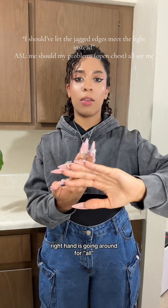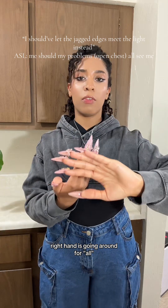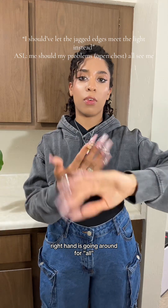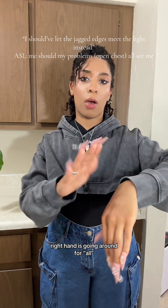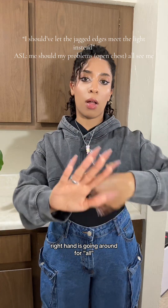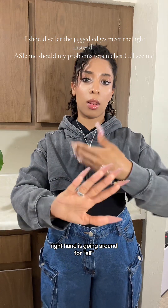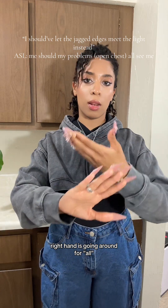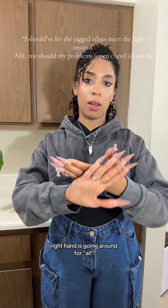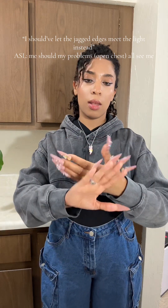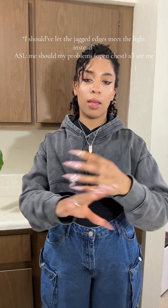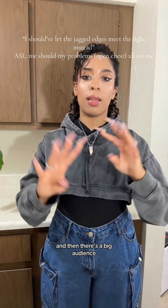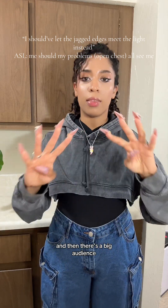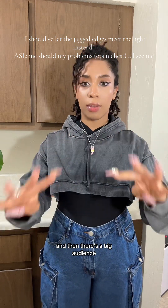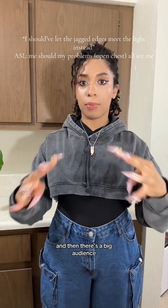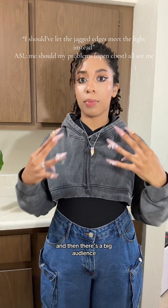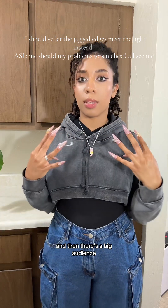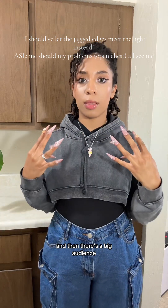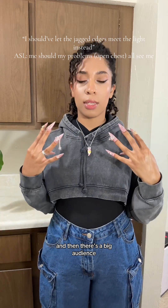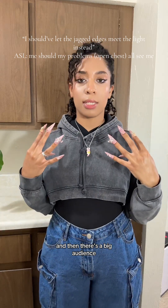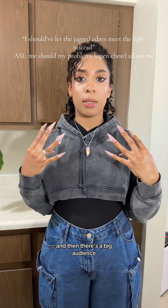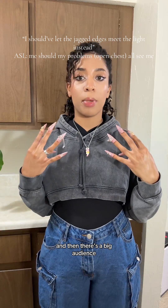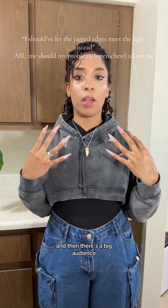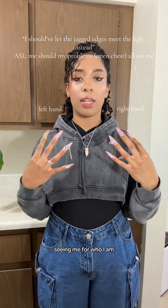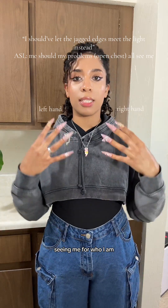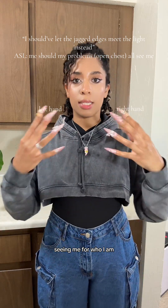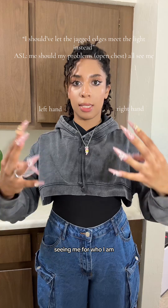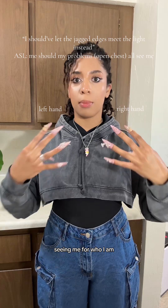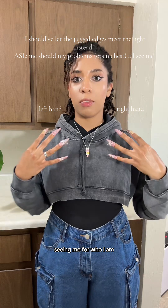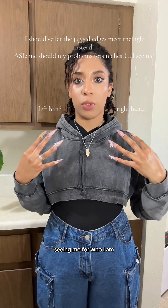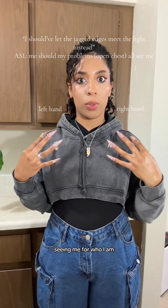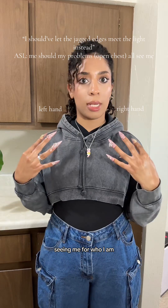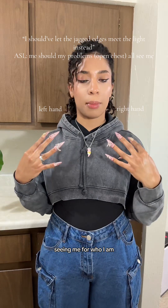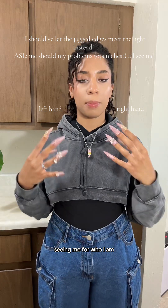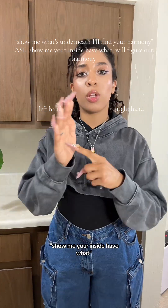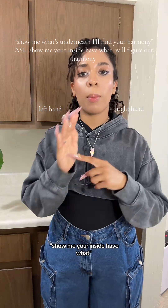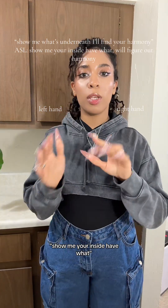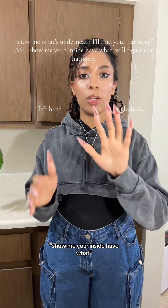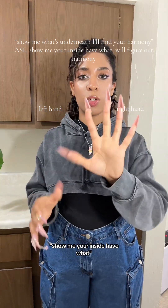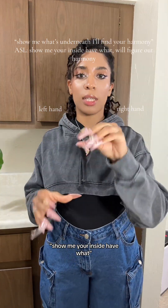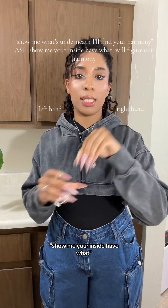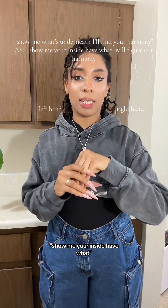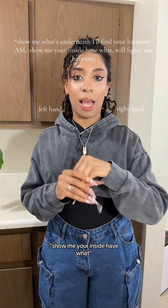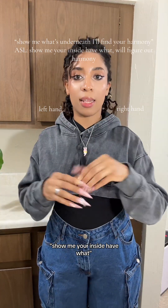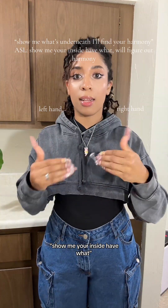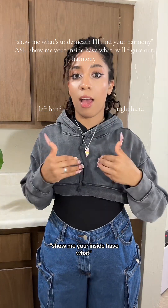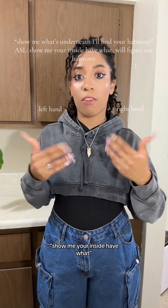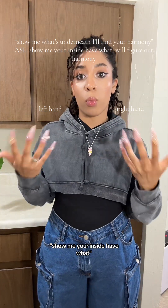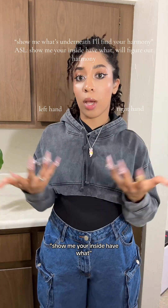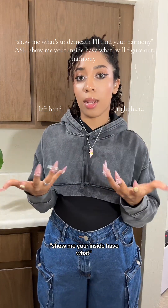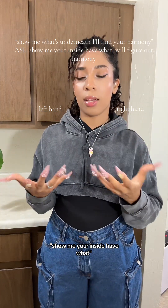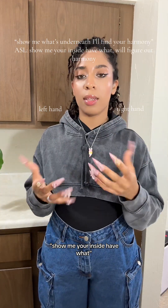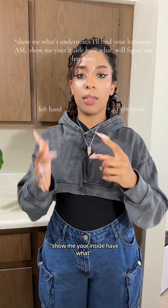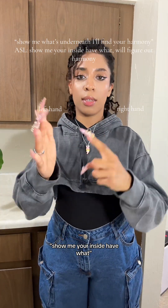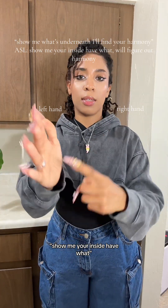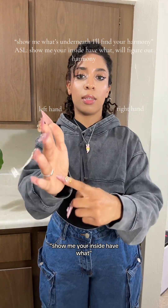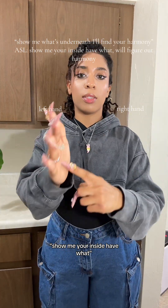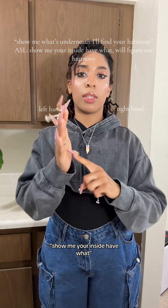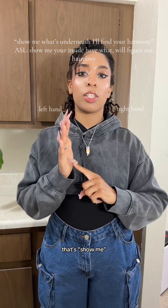for all. And then there's just a big audience seeing me for who I am. Show me your inside have what? So that's show